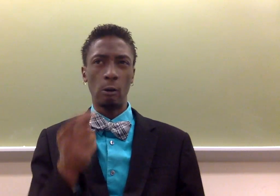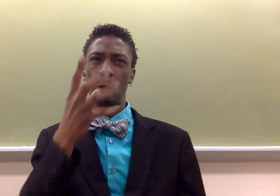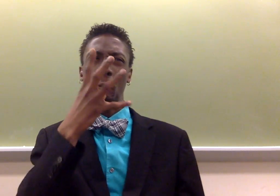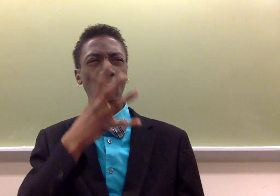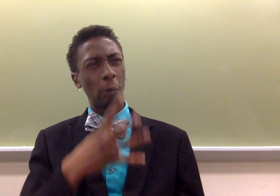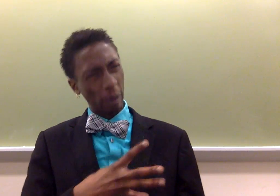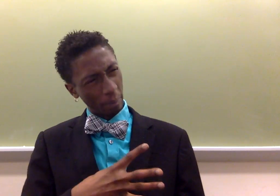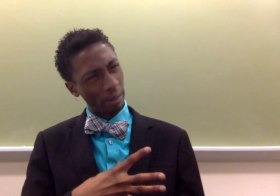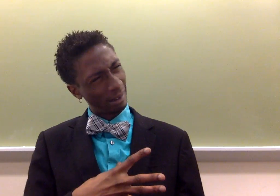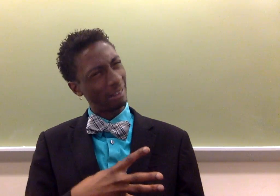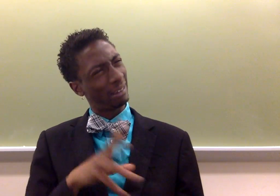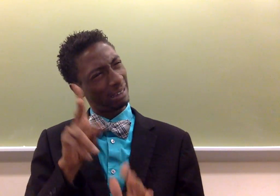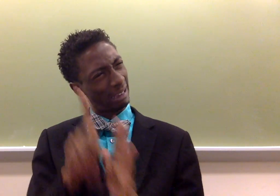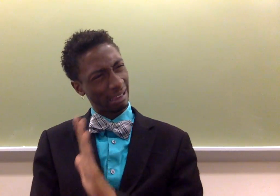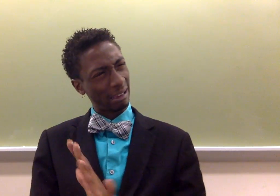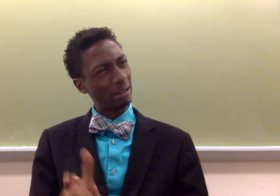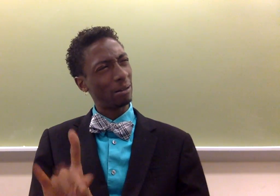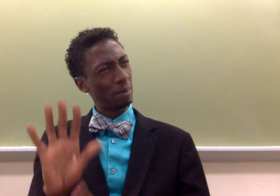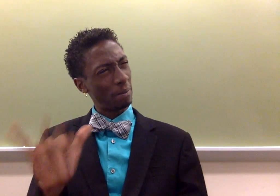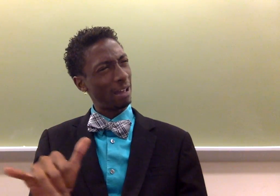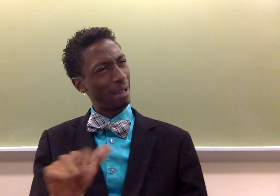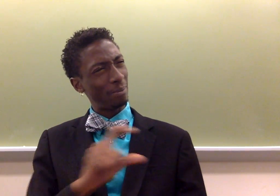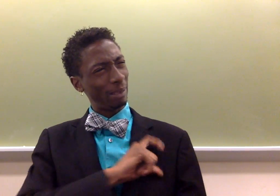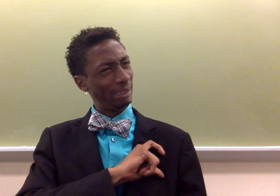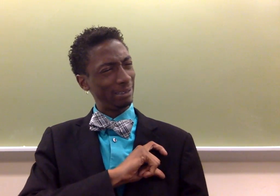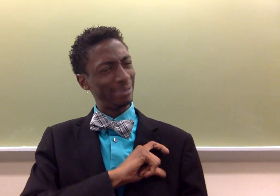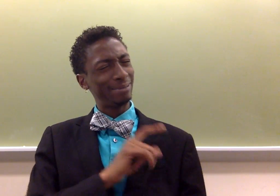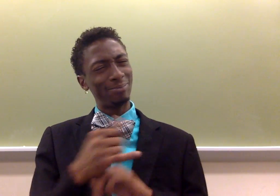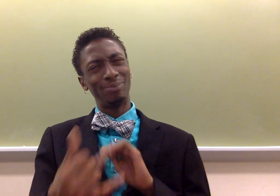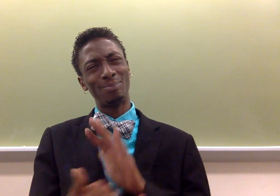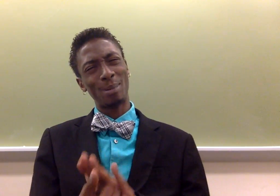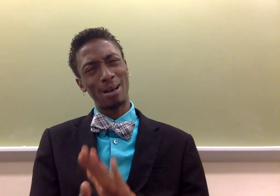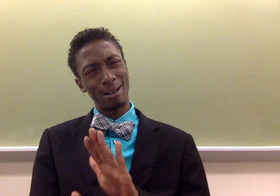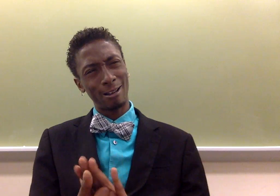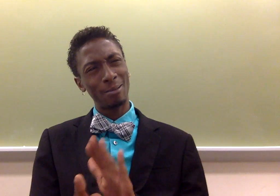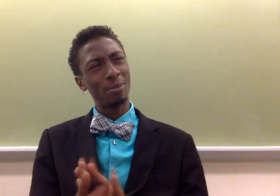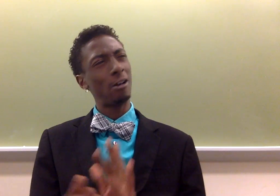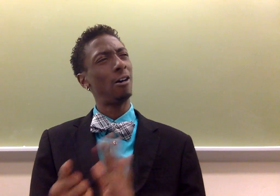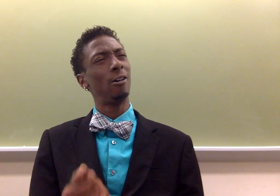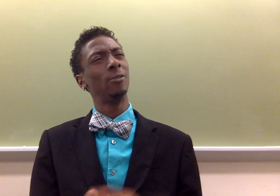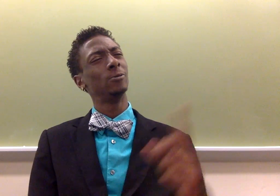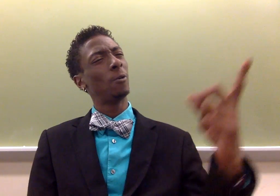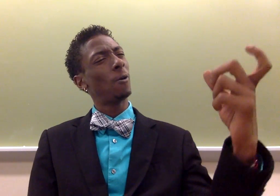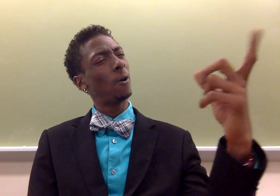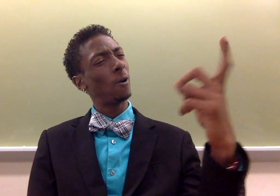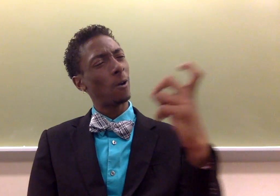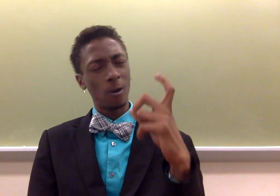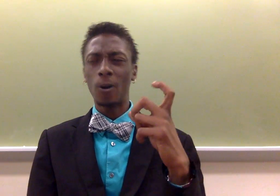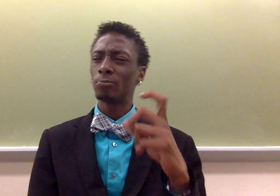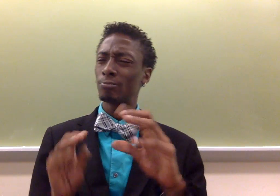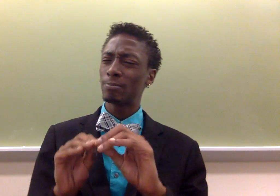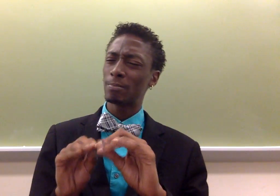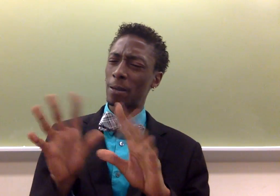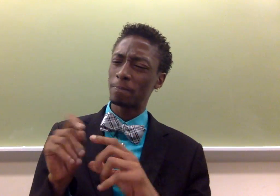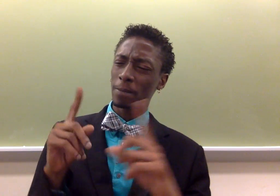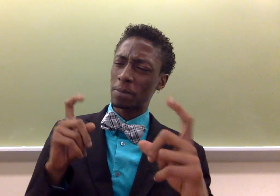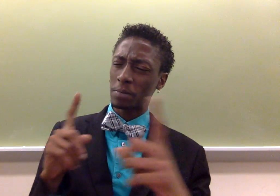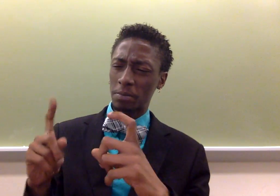by the police was just something they'd never imagined. And so they would come over and they took pictures and wanted to know about the stories. And then there were a